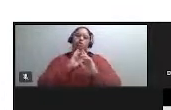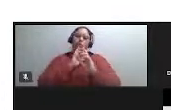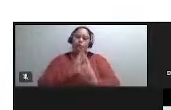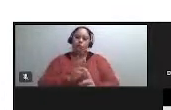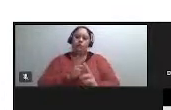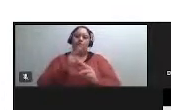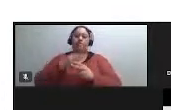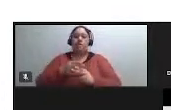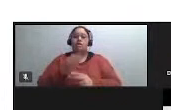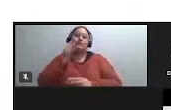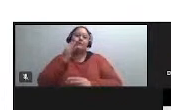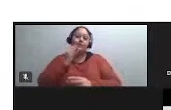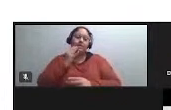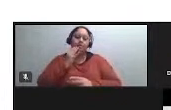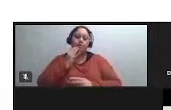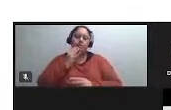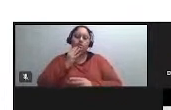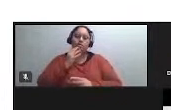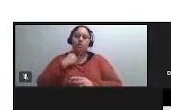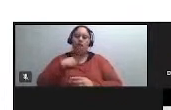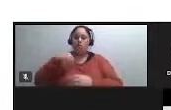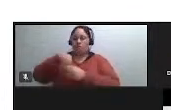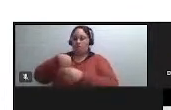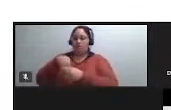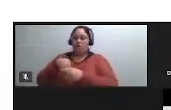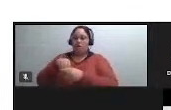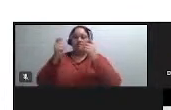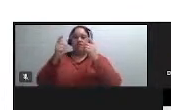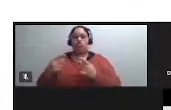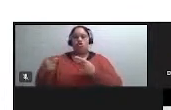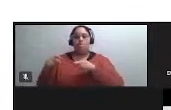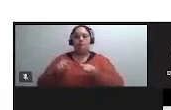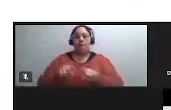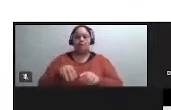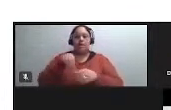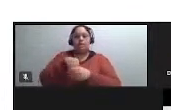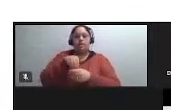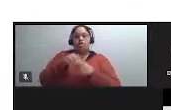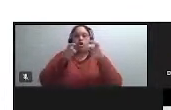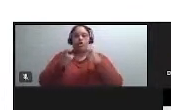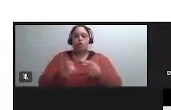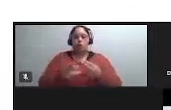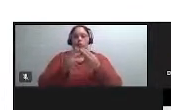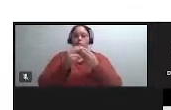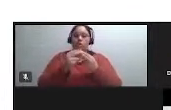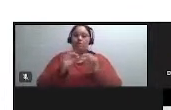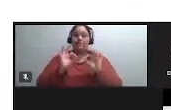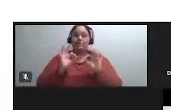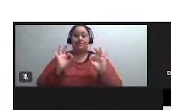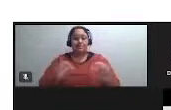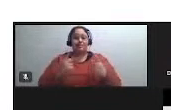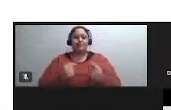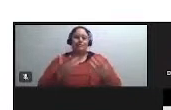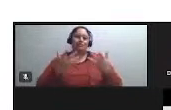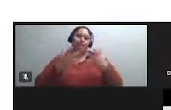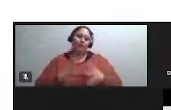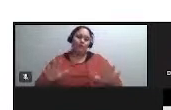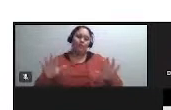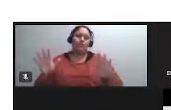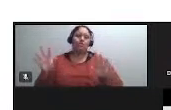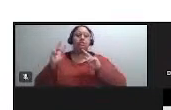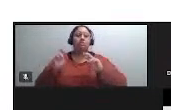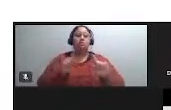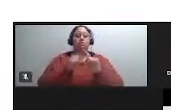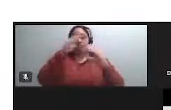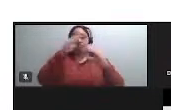be finalized by our internal financial compliance and internal control unit. This was also done, and the inspection